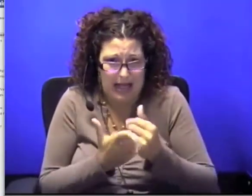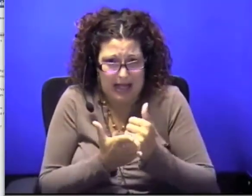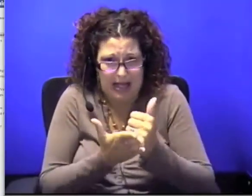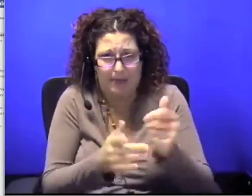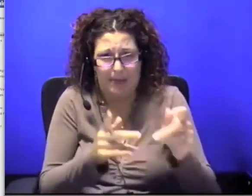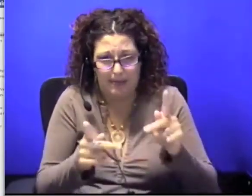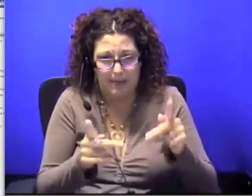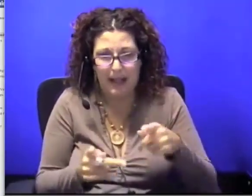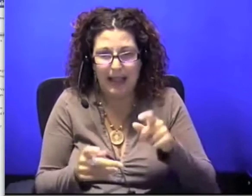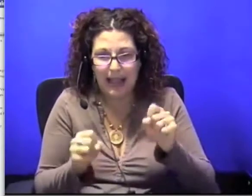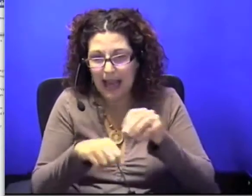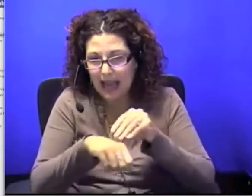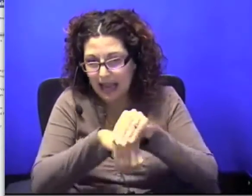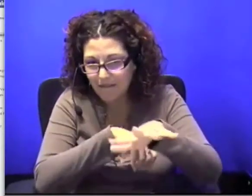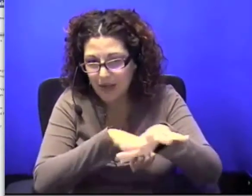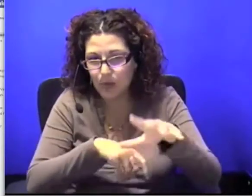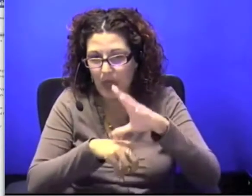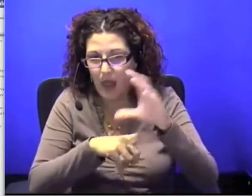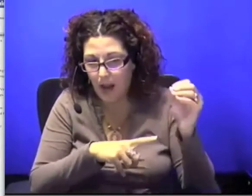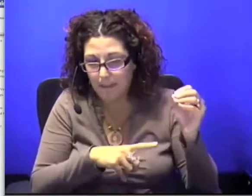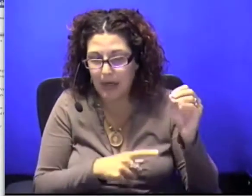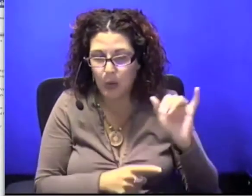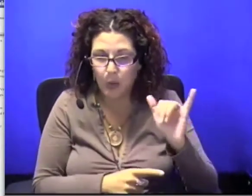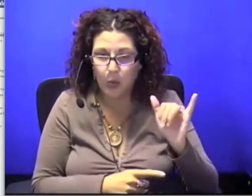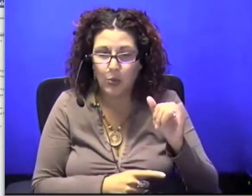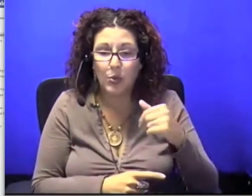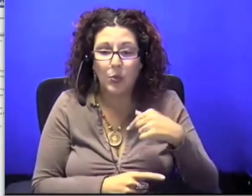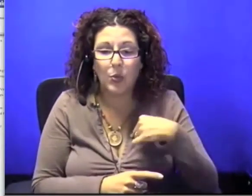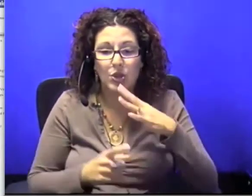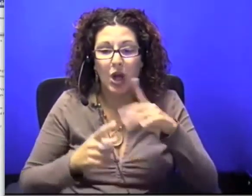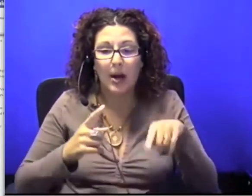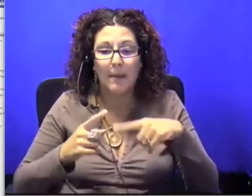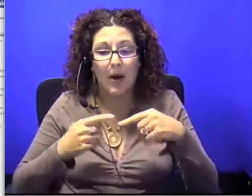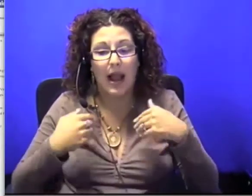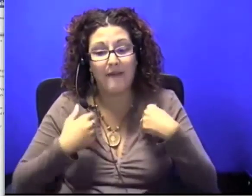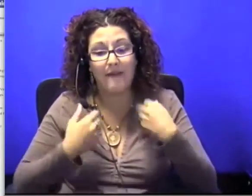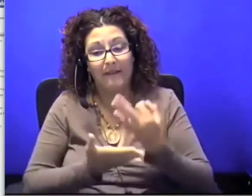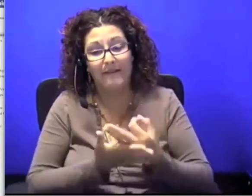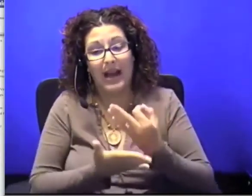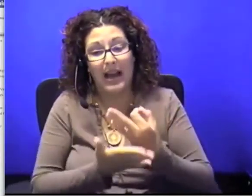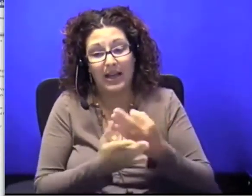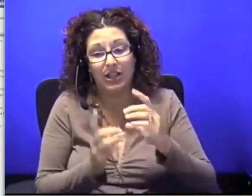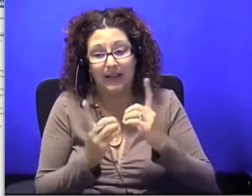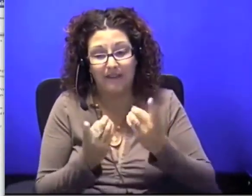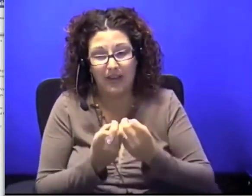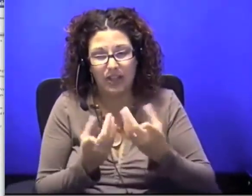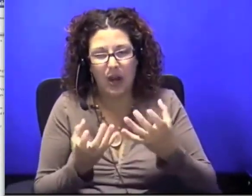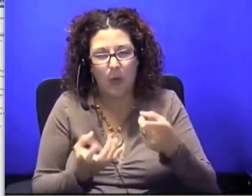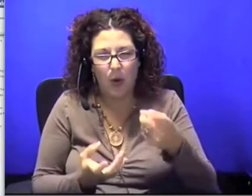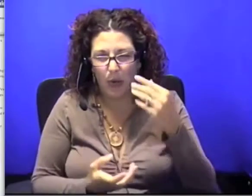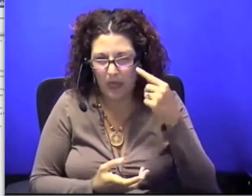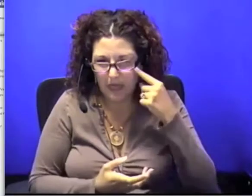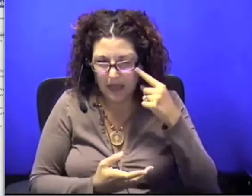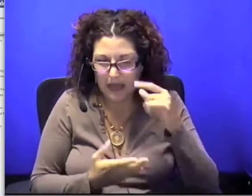He also can guide and influence the company. So when we talk about having a financial division, I want you to just